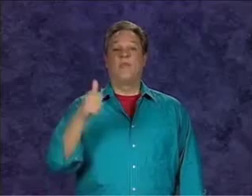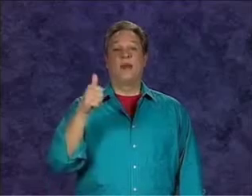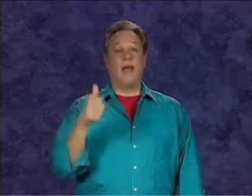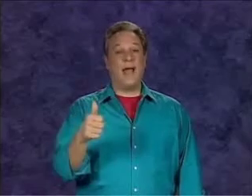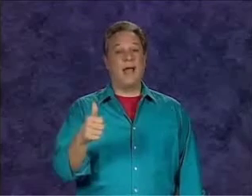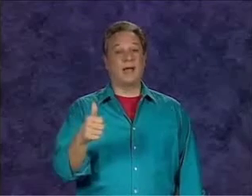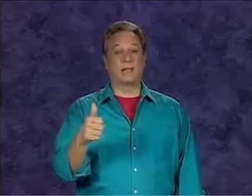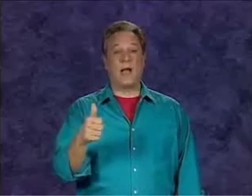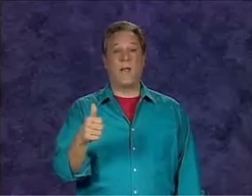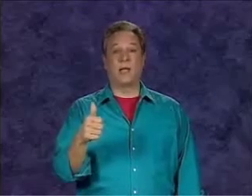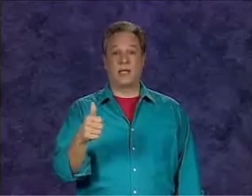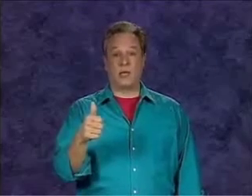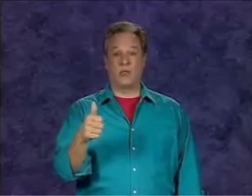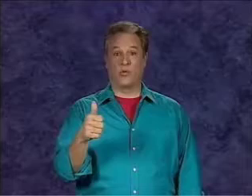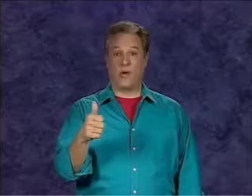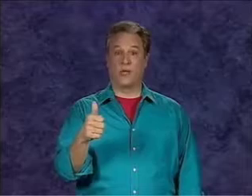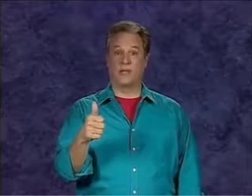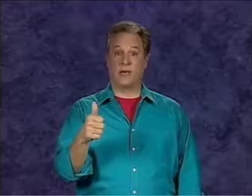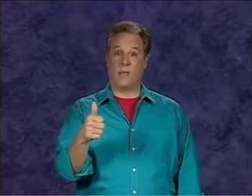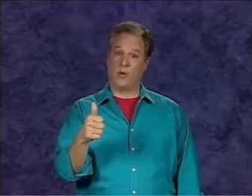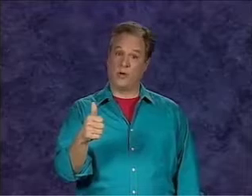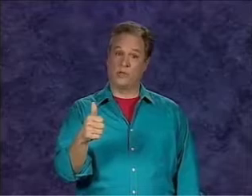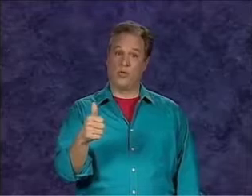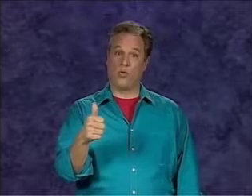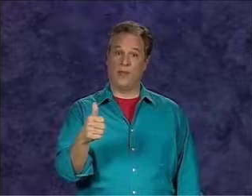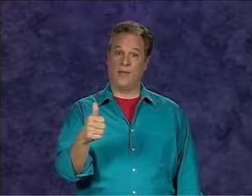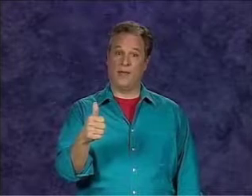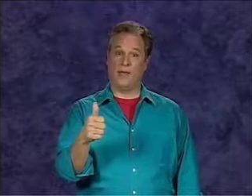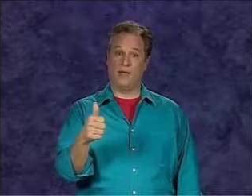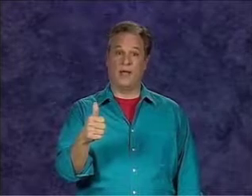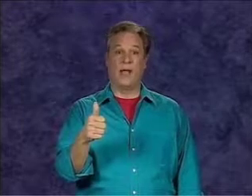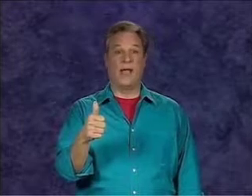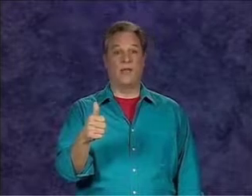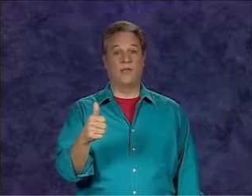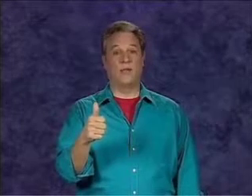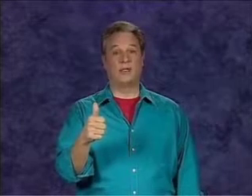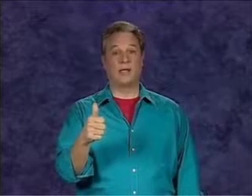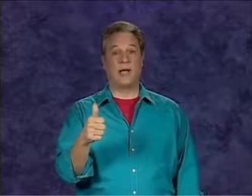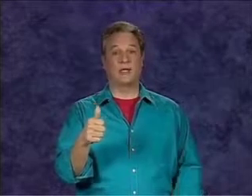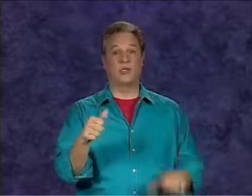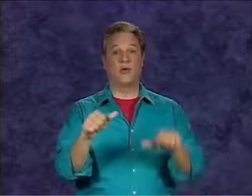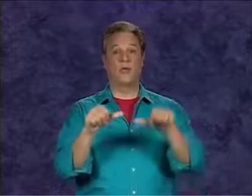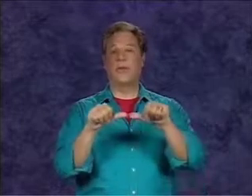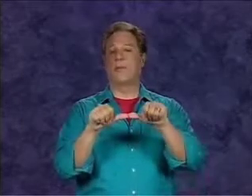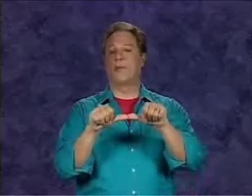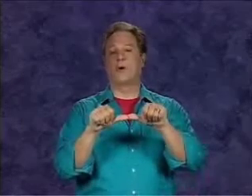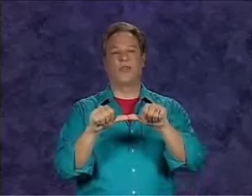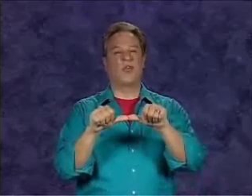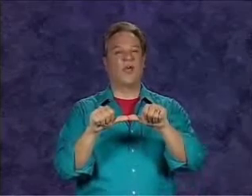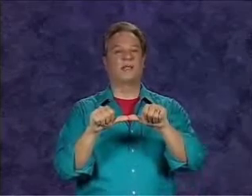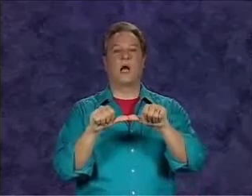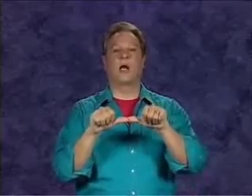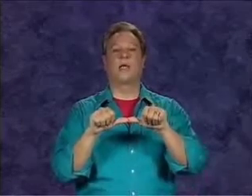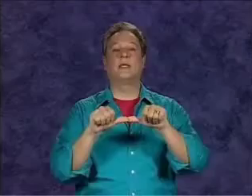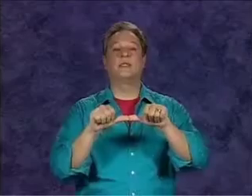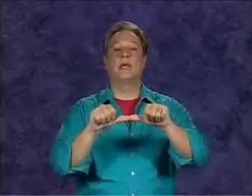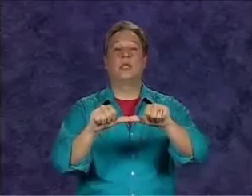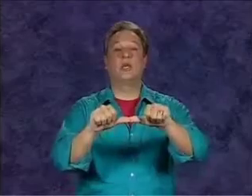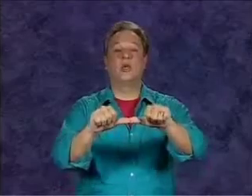The A is commonly used to represent a person or a thing. In this sign, two people or things are